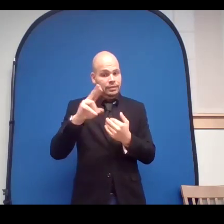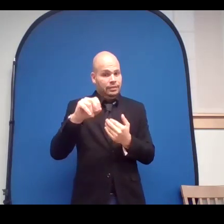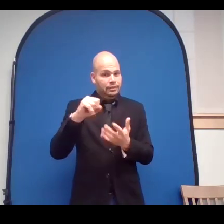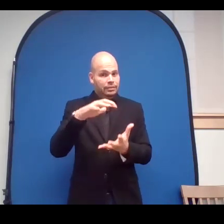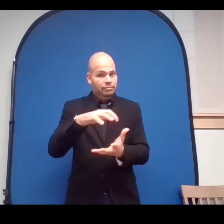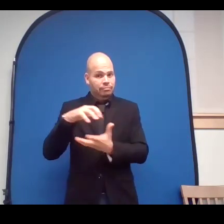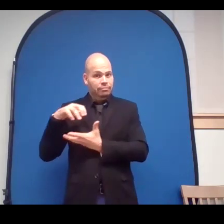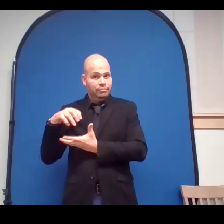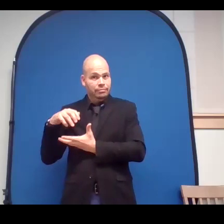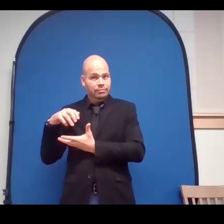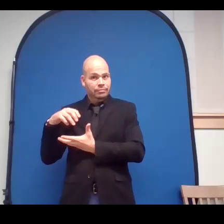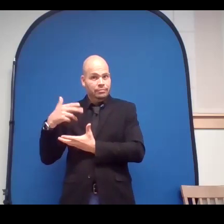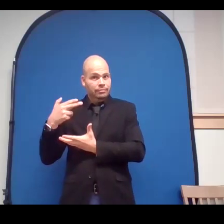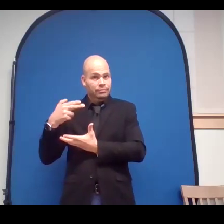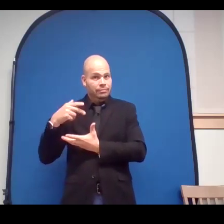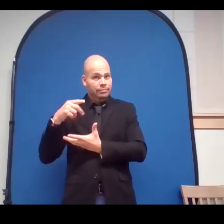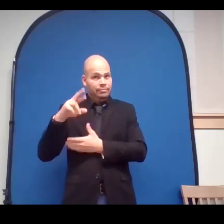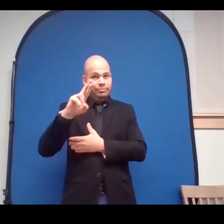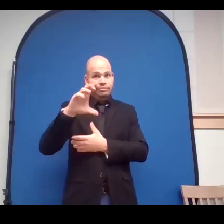Robert Card could always get them back.